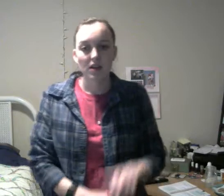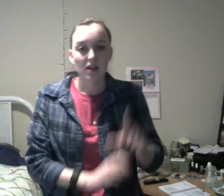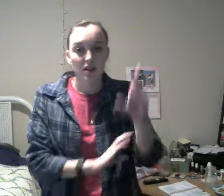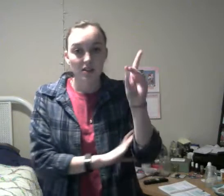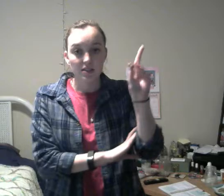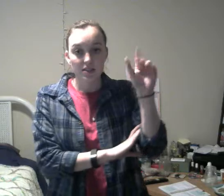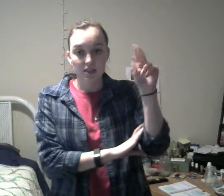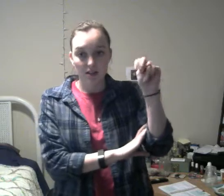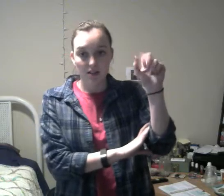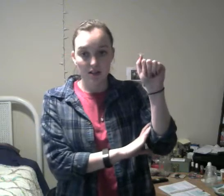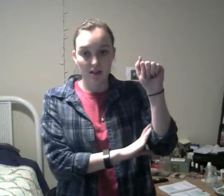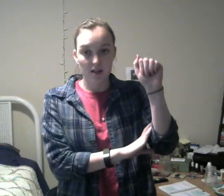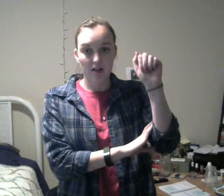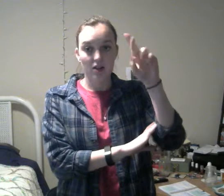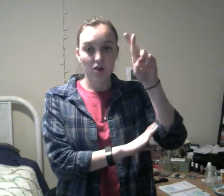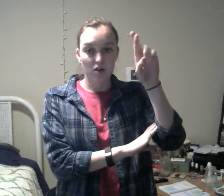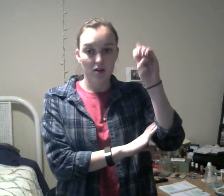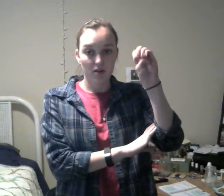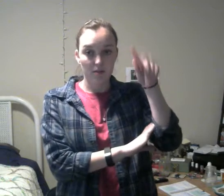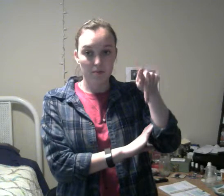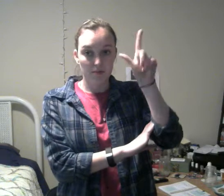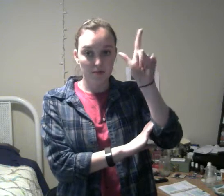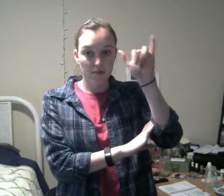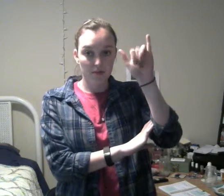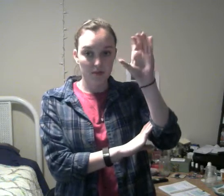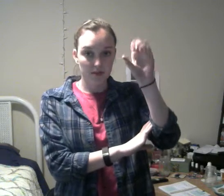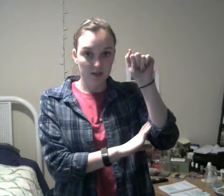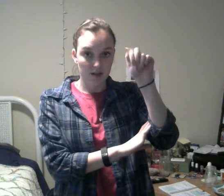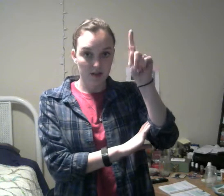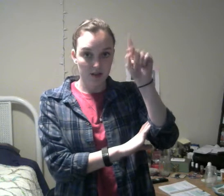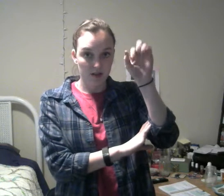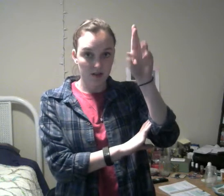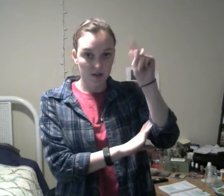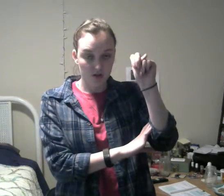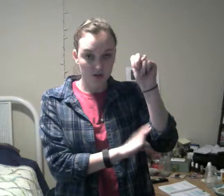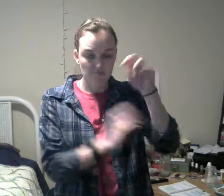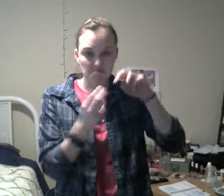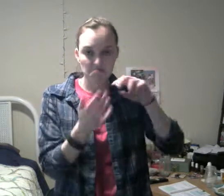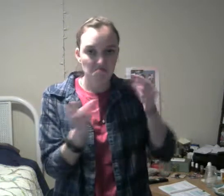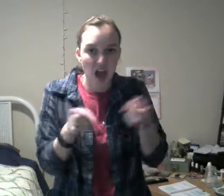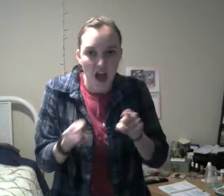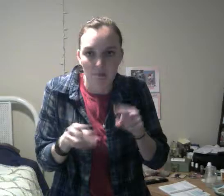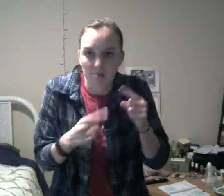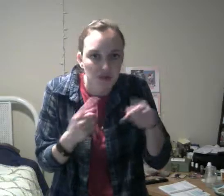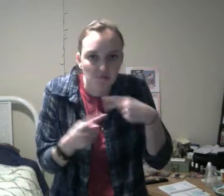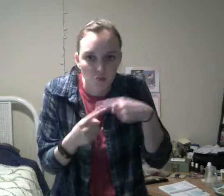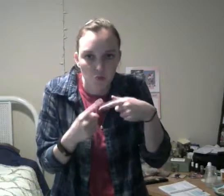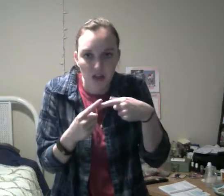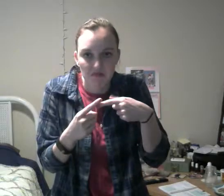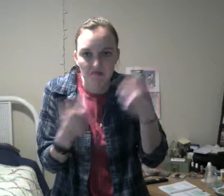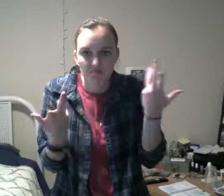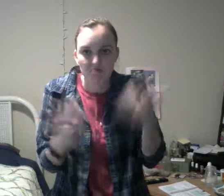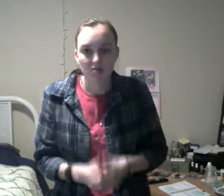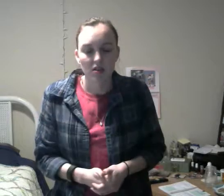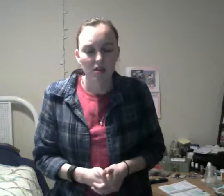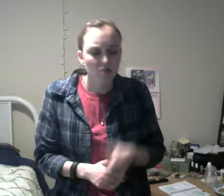talk about the mechanics of DNA replication, we should talk about when this actually occurs. And so if we look at a cell, so let's say we have a typical cell